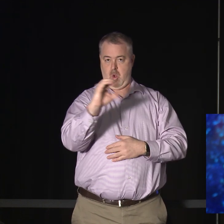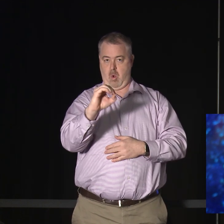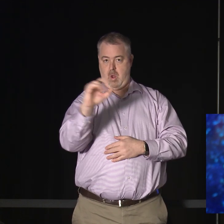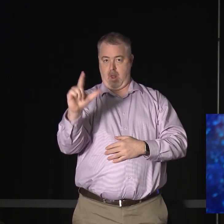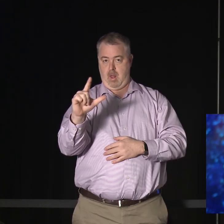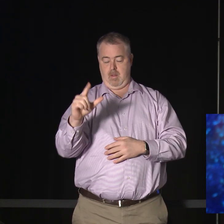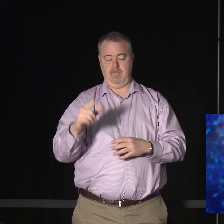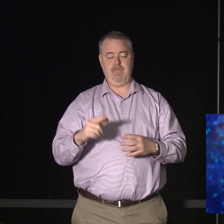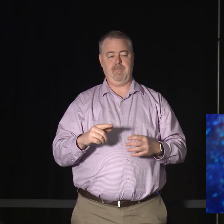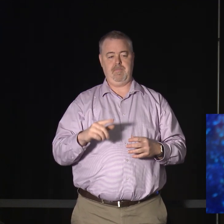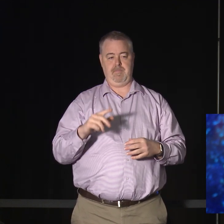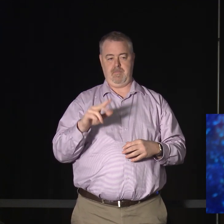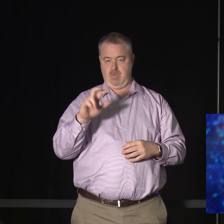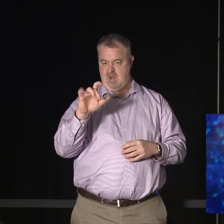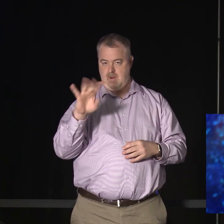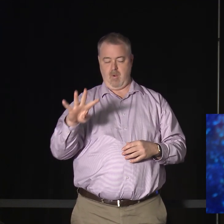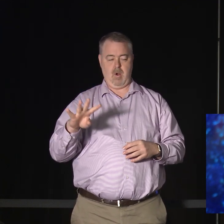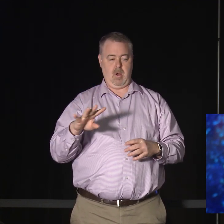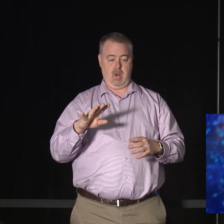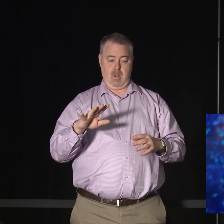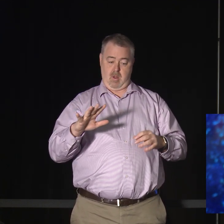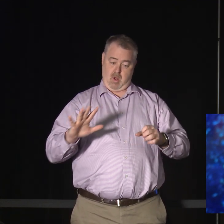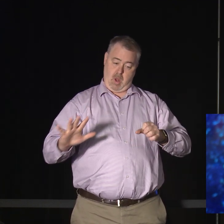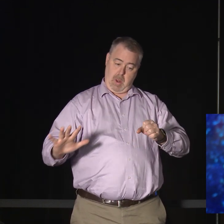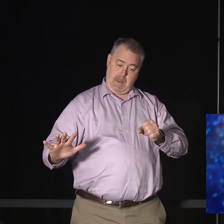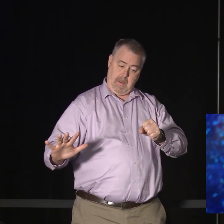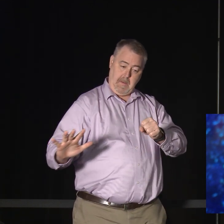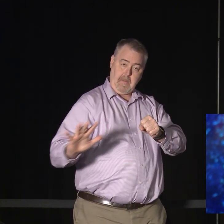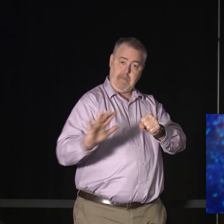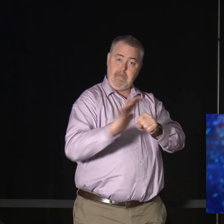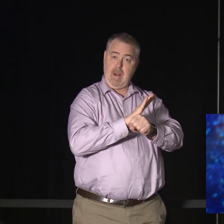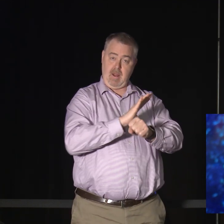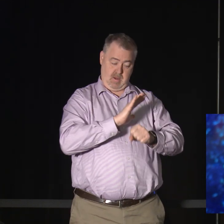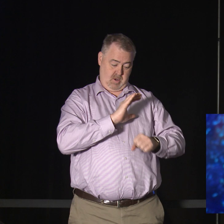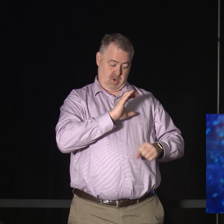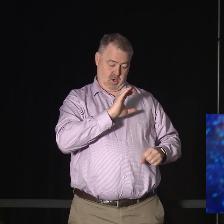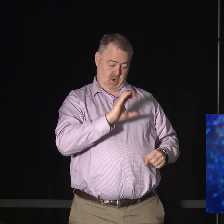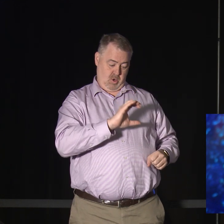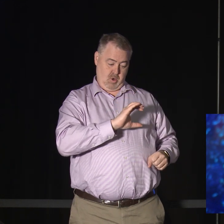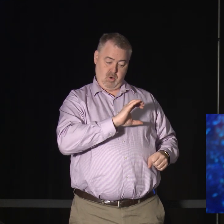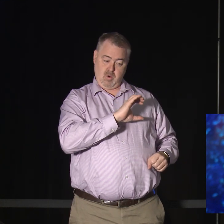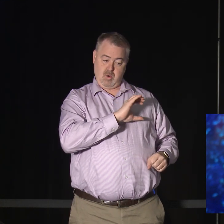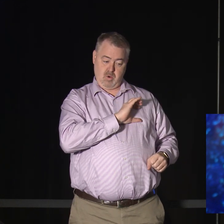completeness of Christian character. Help us, Holy Ghost.